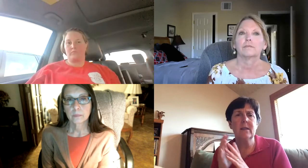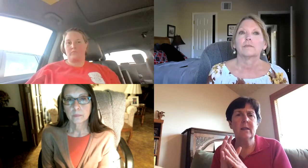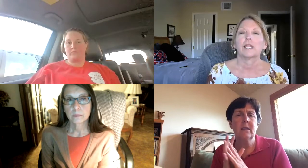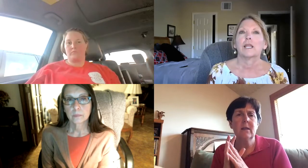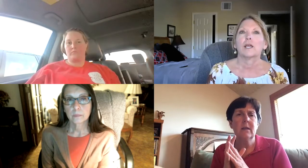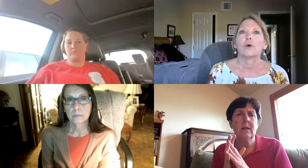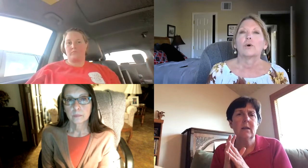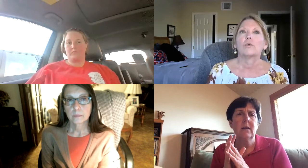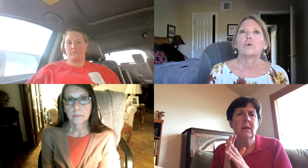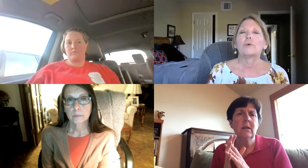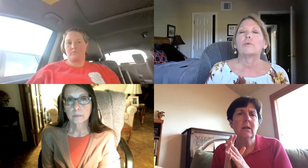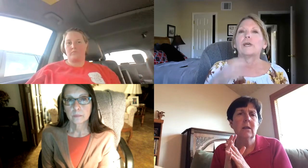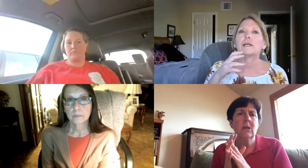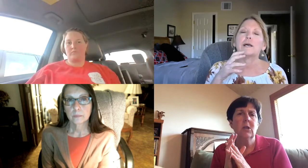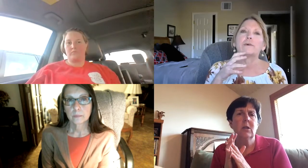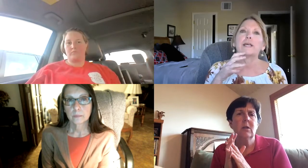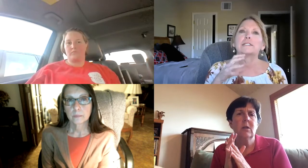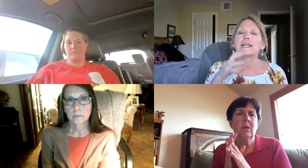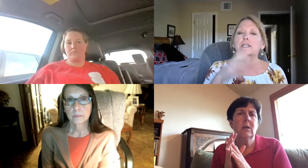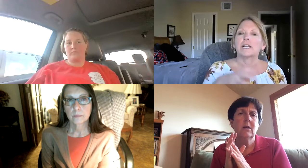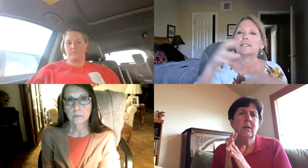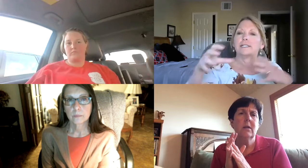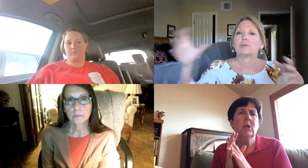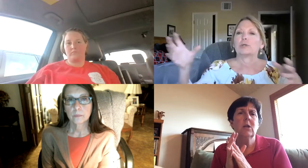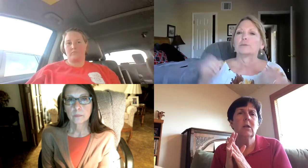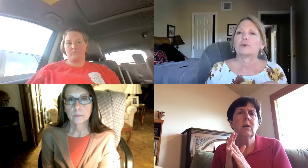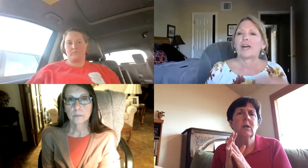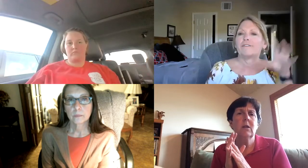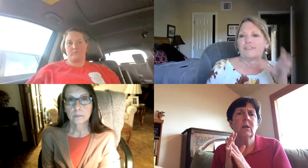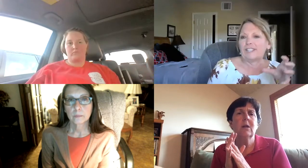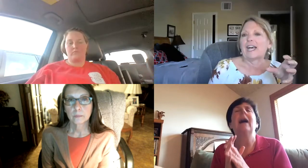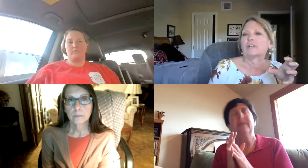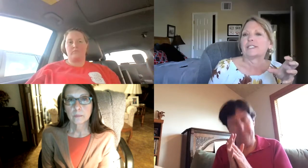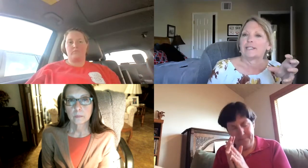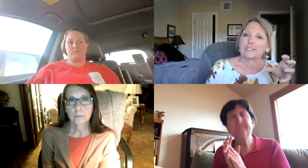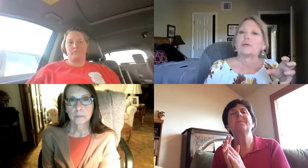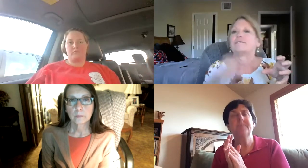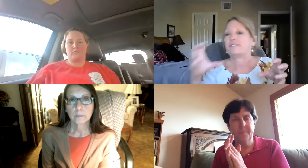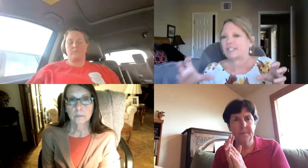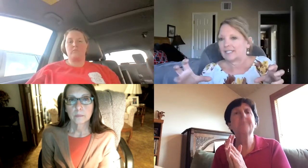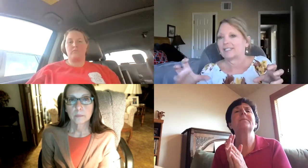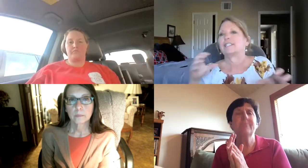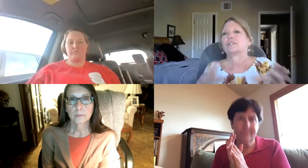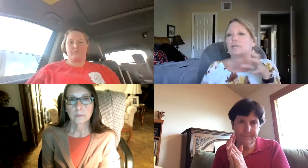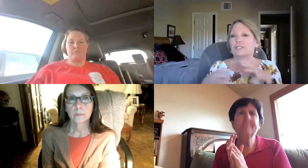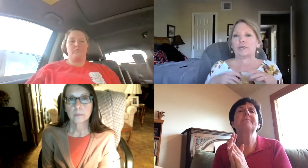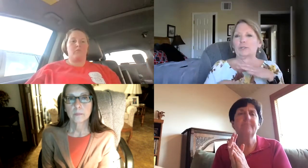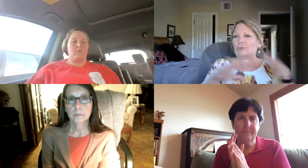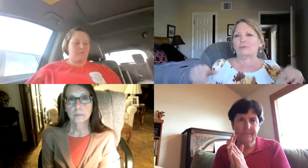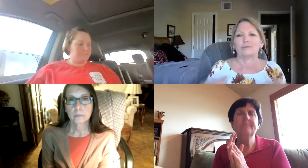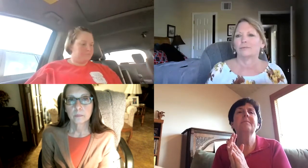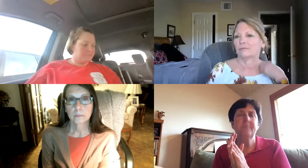population-wise? Well, it's like a lot of suburbs. We've got 50,000 in this one, 50,000 in this one.